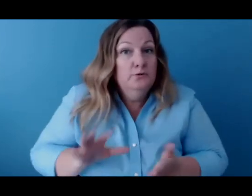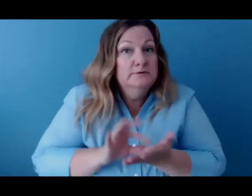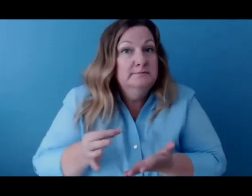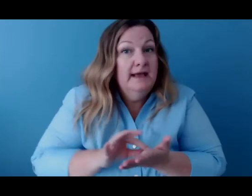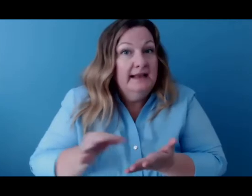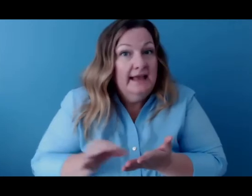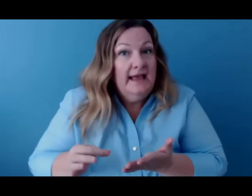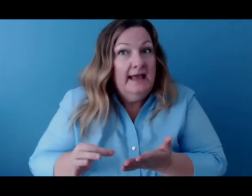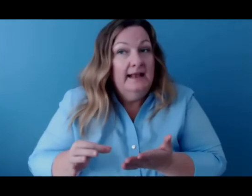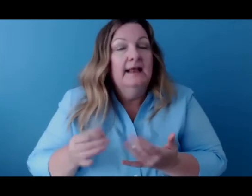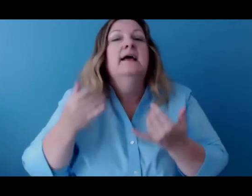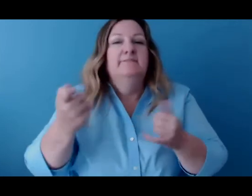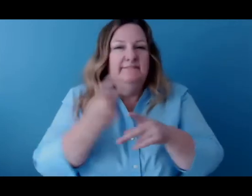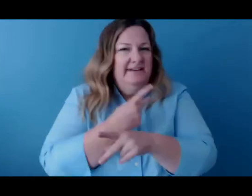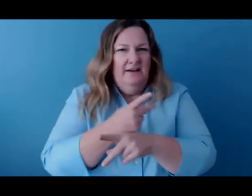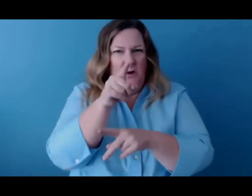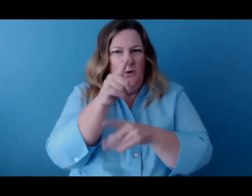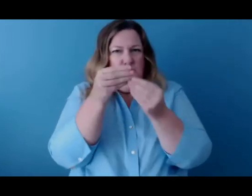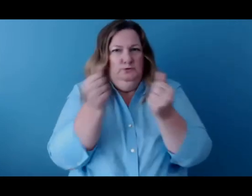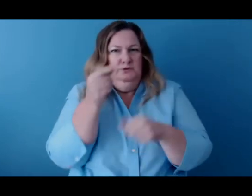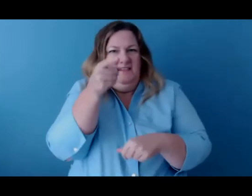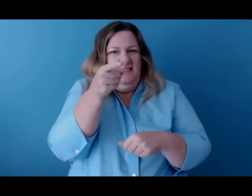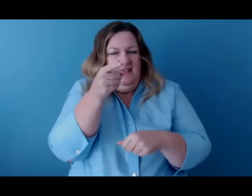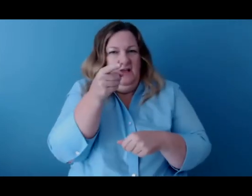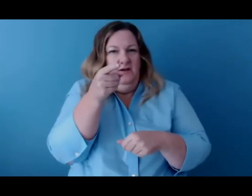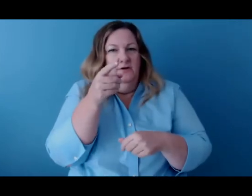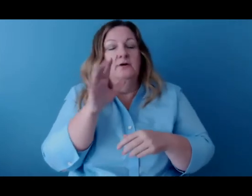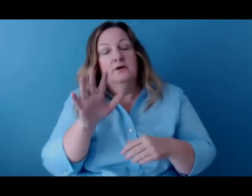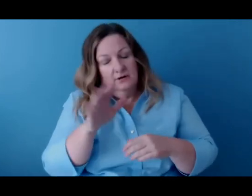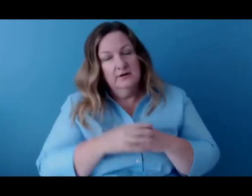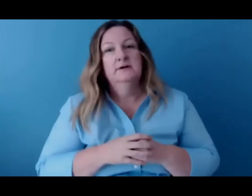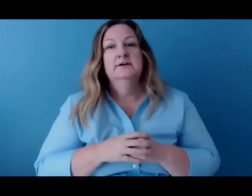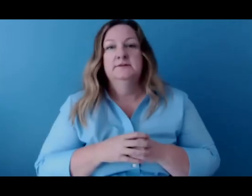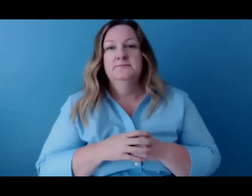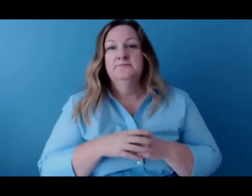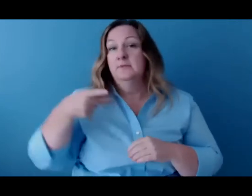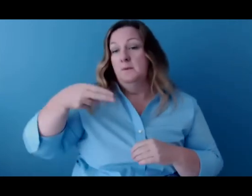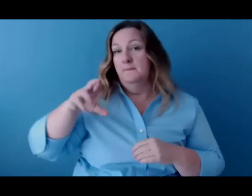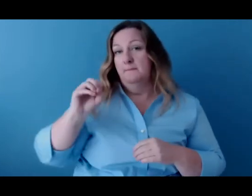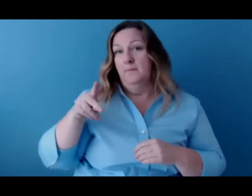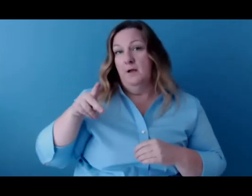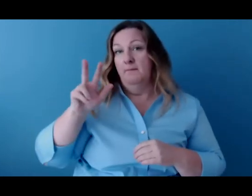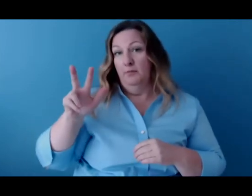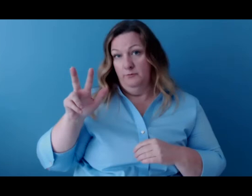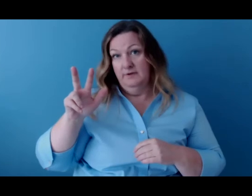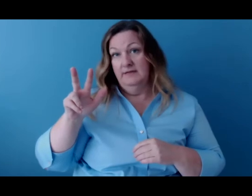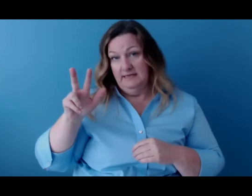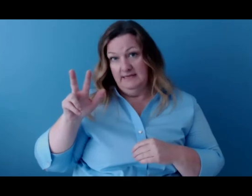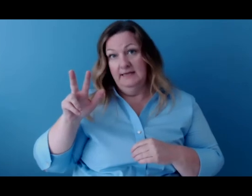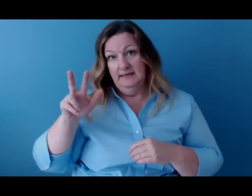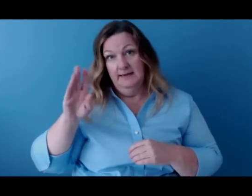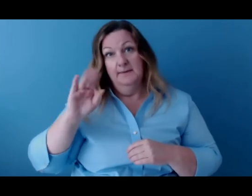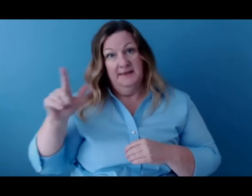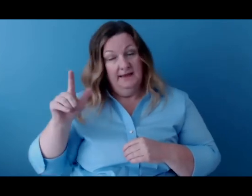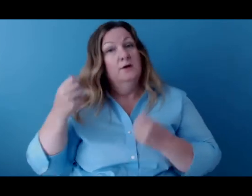that's where the problem is. And that's where we need to come up with the solution to do it. Now, Prop 3 was a way to, help with that gap.